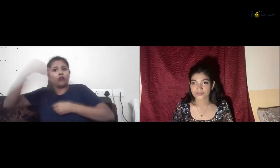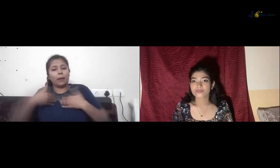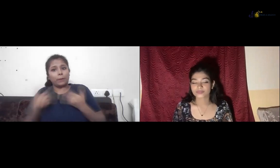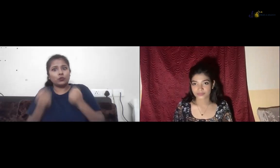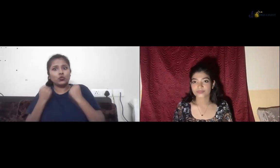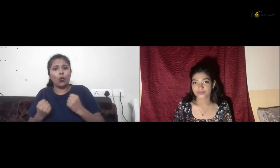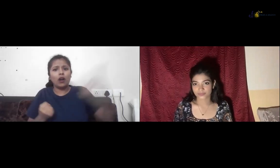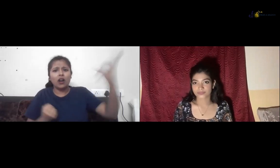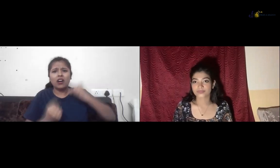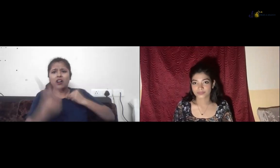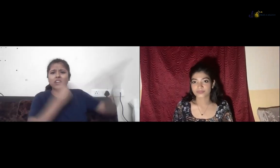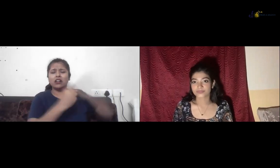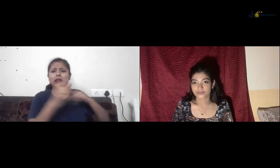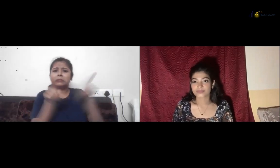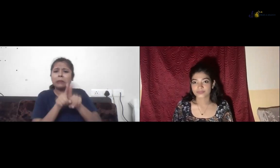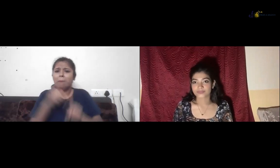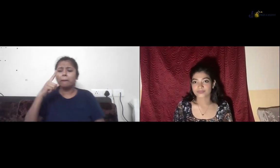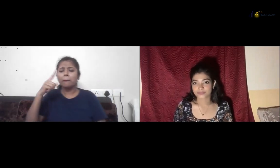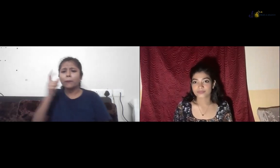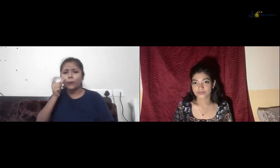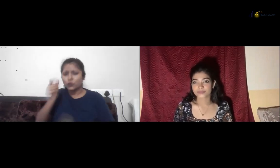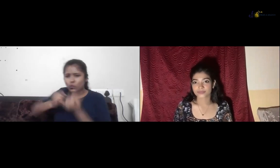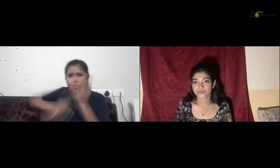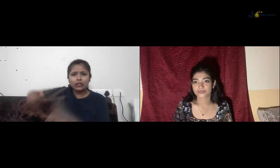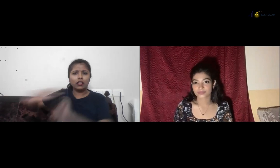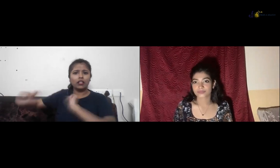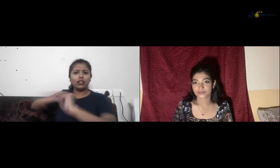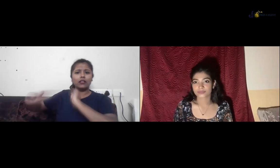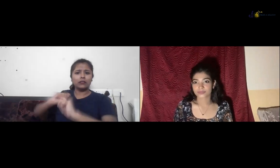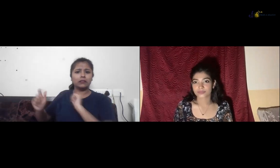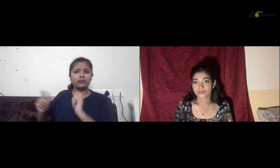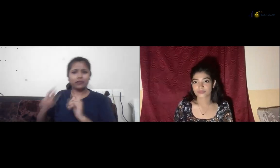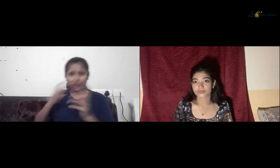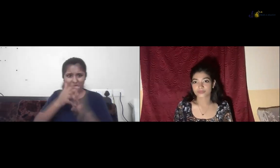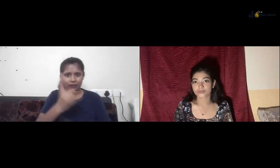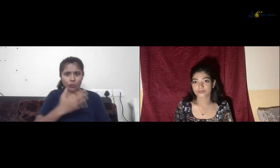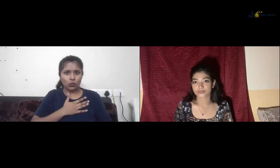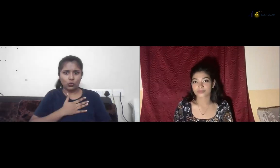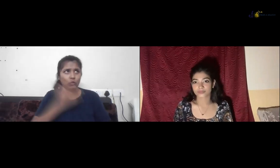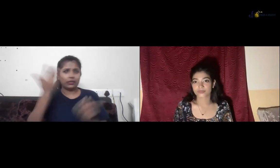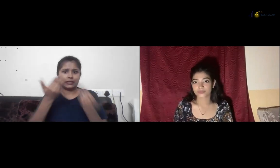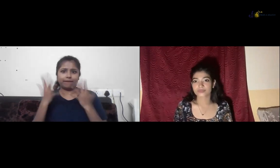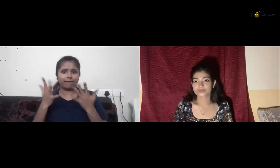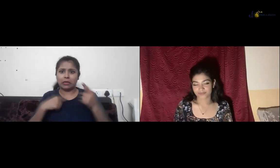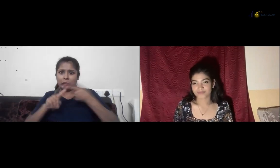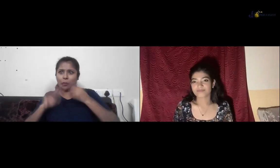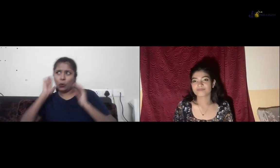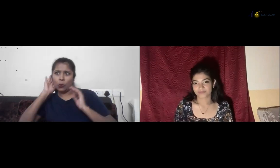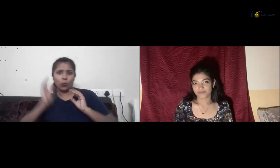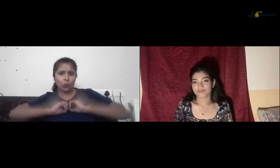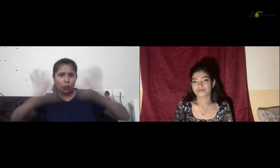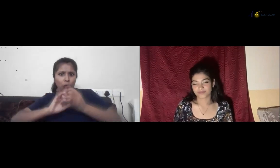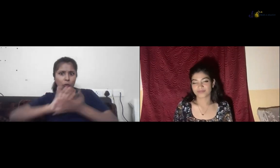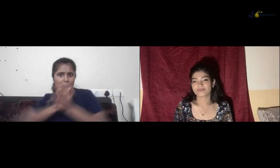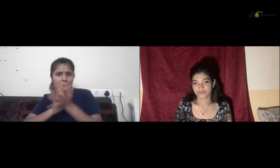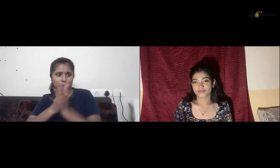these words and we are just so pressurized on this. For example, in boys, they are not controlling, but being a woman,